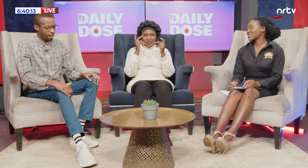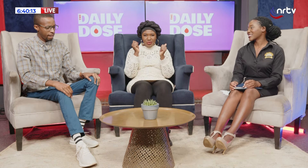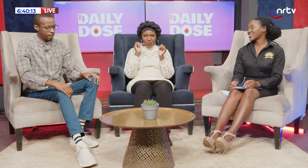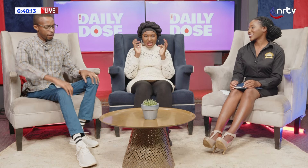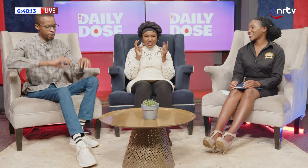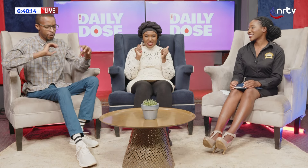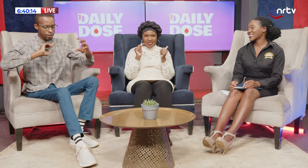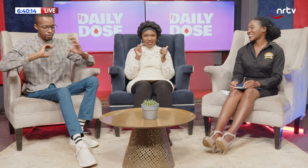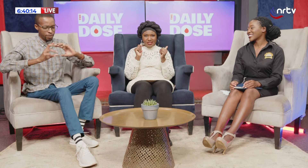Communication.